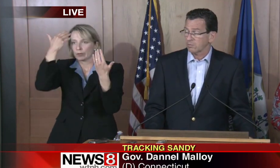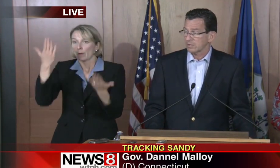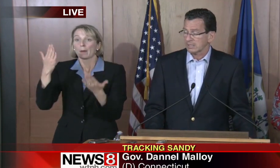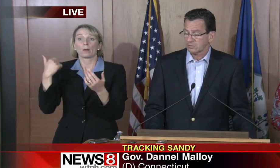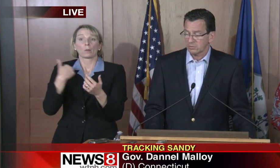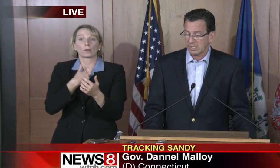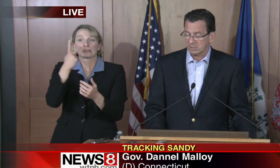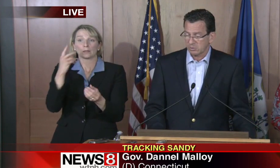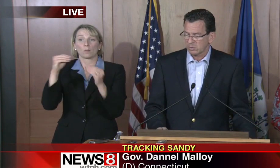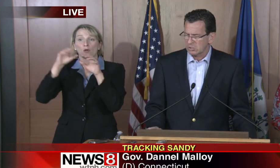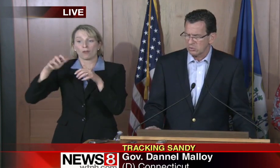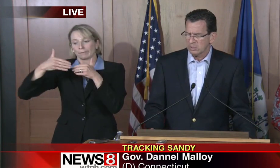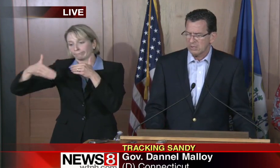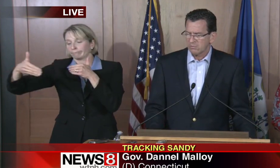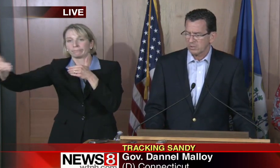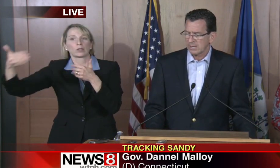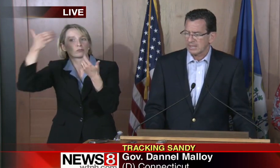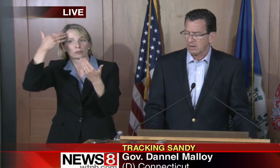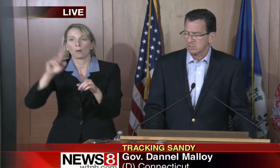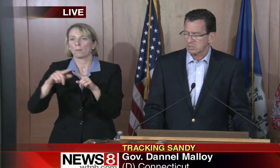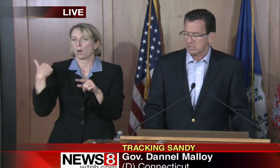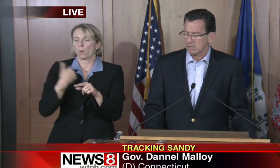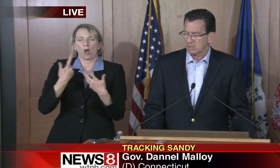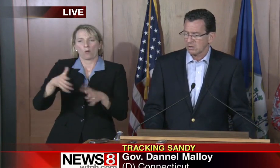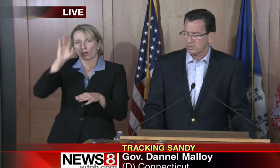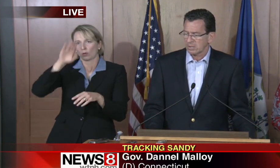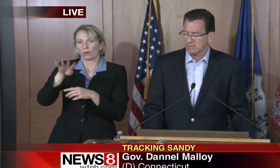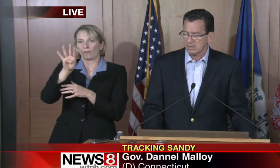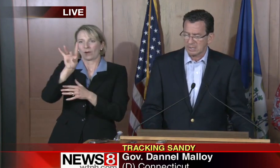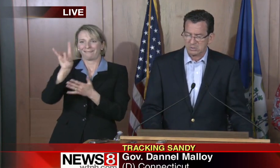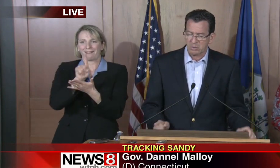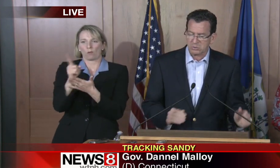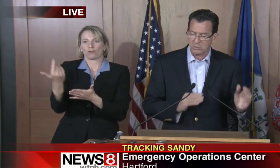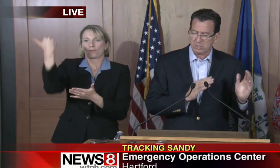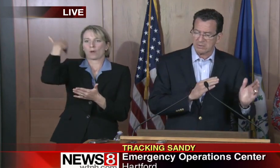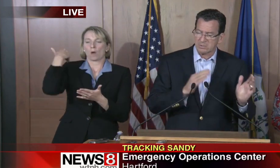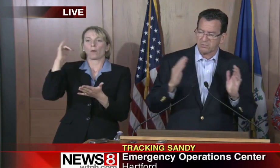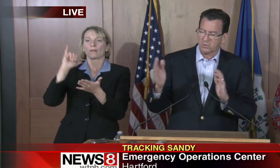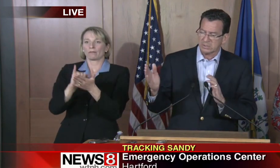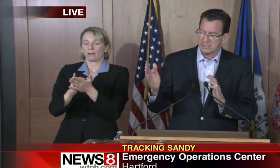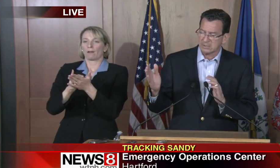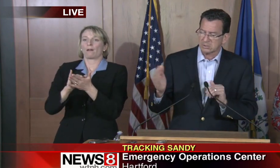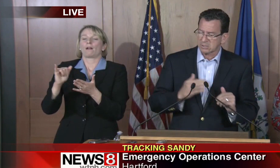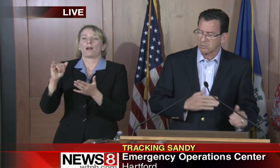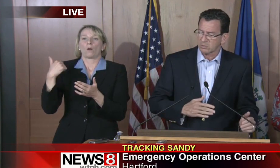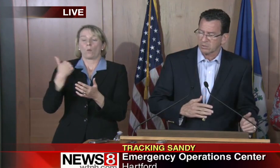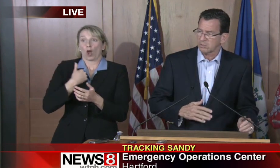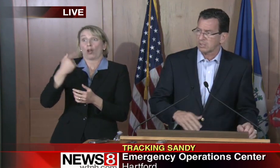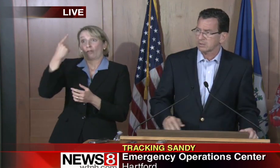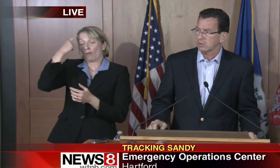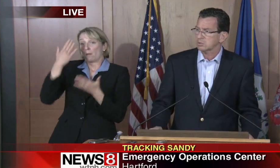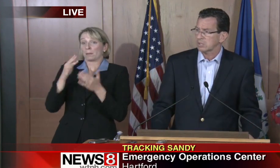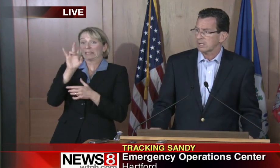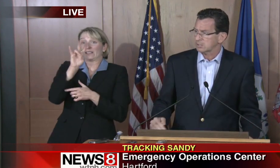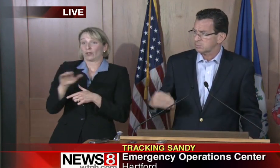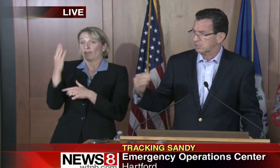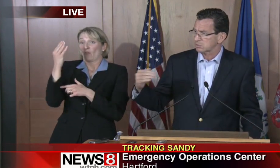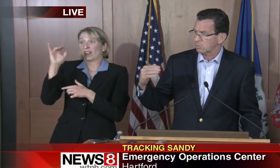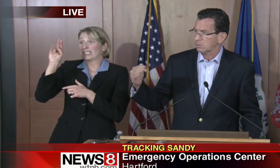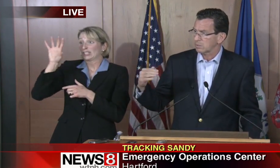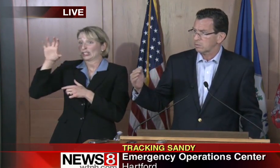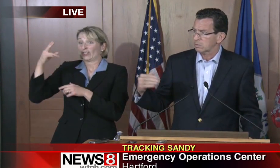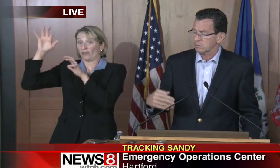storm or over the next few days. But we knew 48 hours ago that, as opposed to our 7 to 14 inches, that we were going to be on the low side